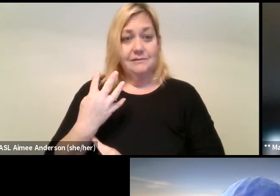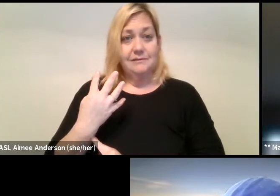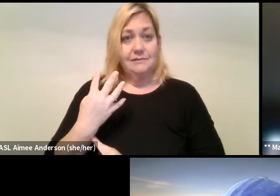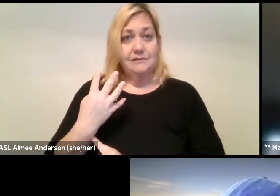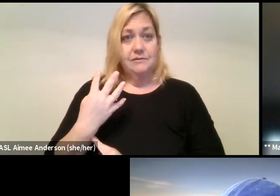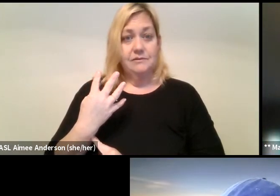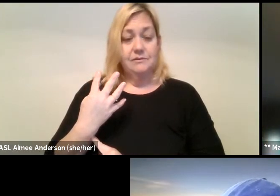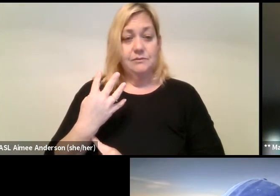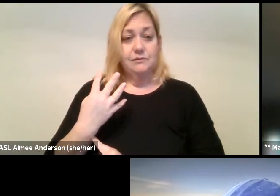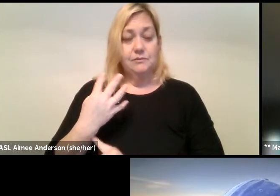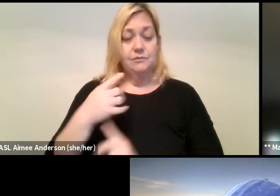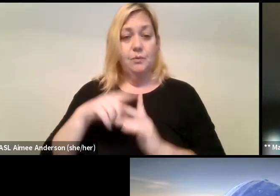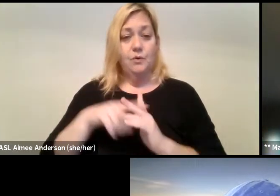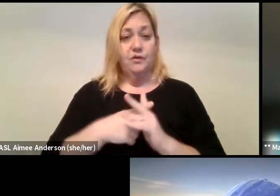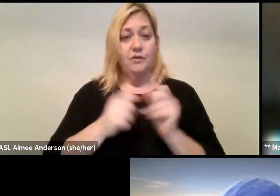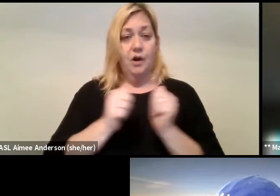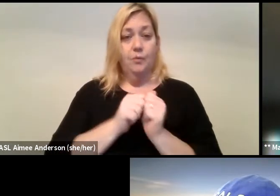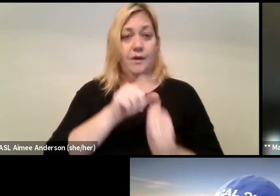Lynette